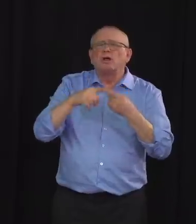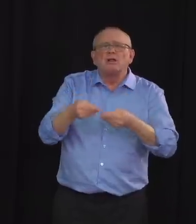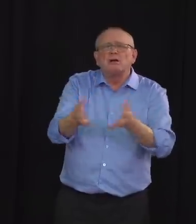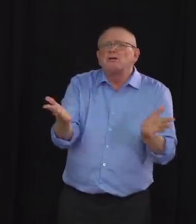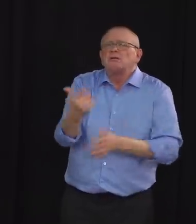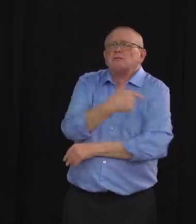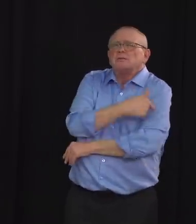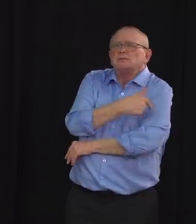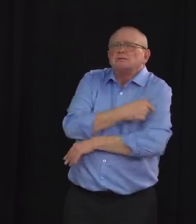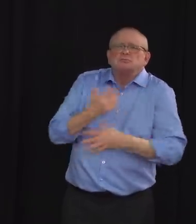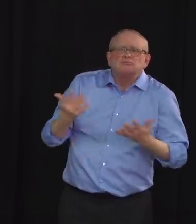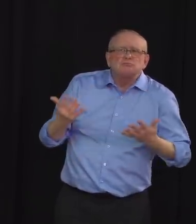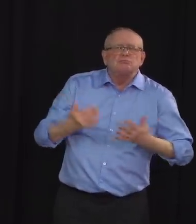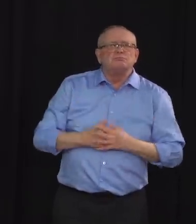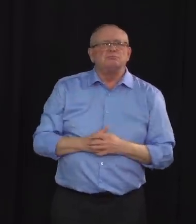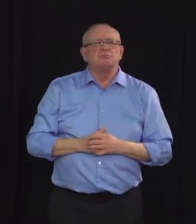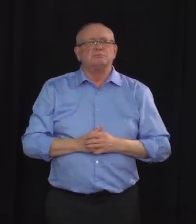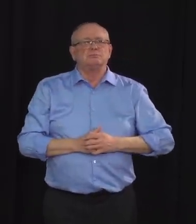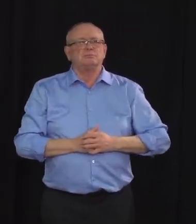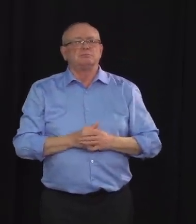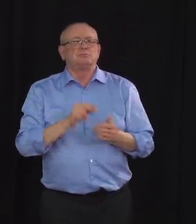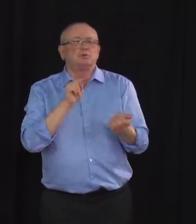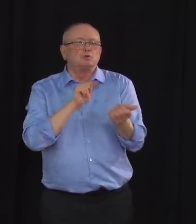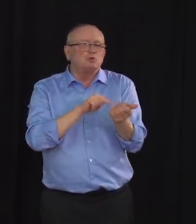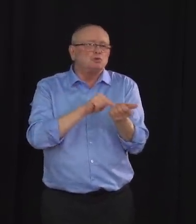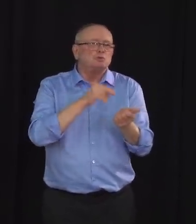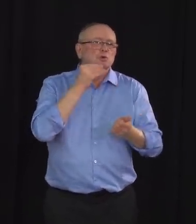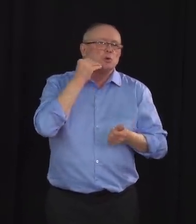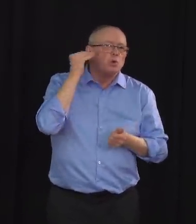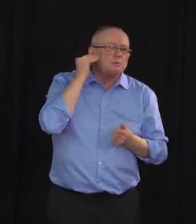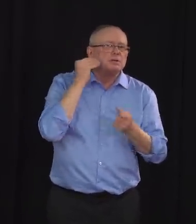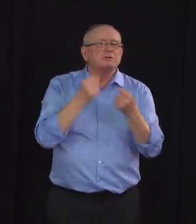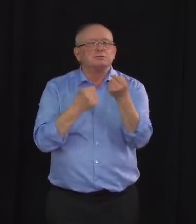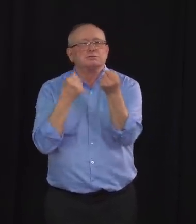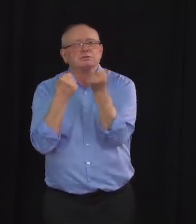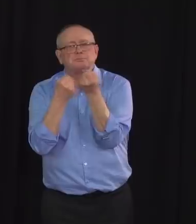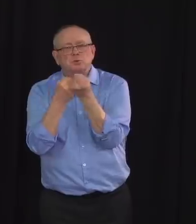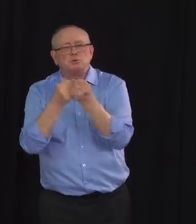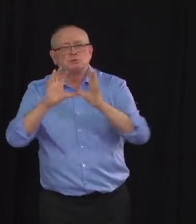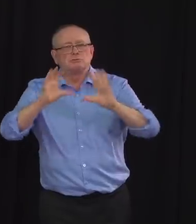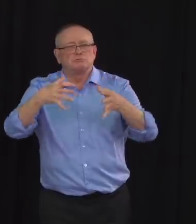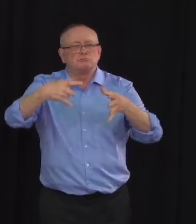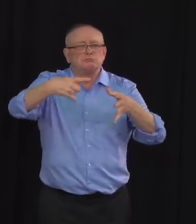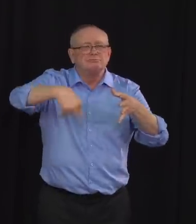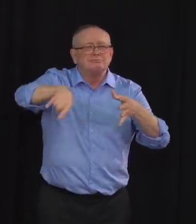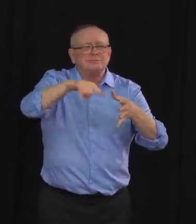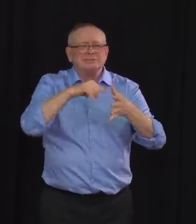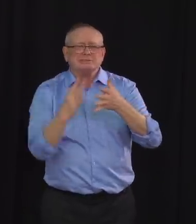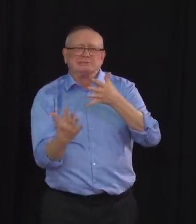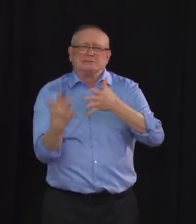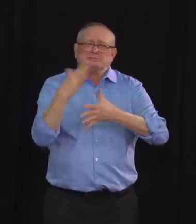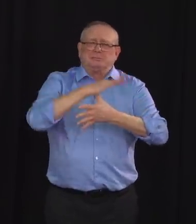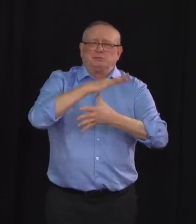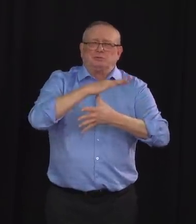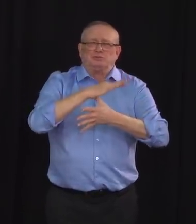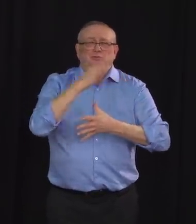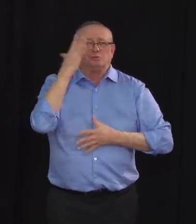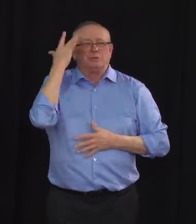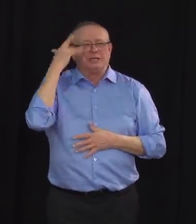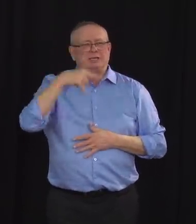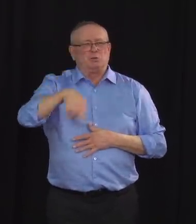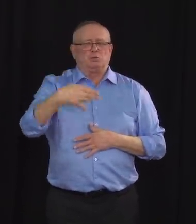We started with long-term care and designated supportive living facilities because residents in these locations are the most at